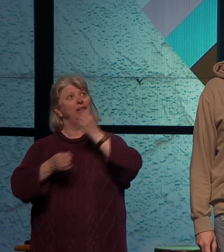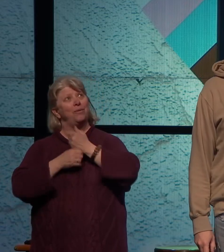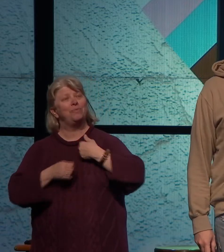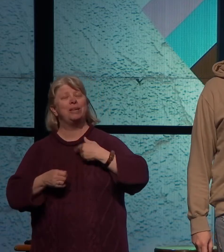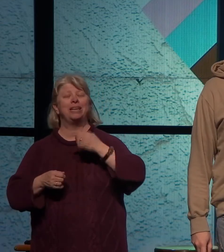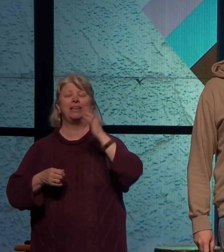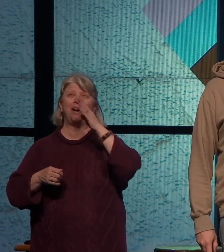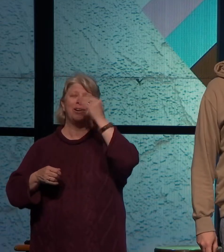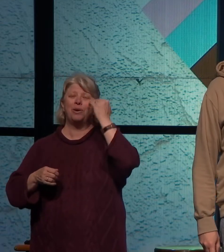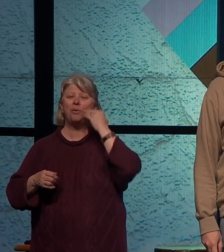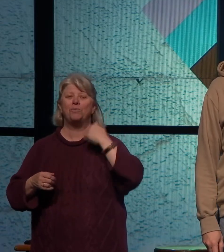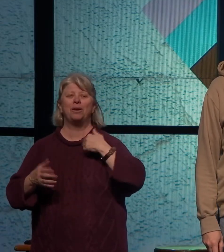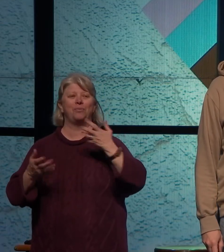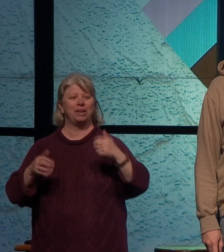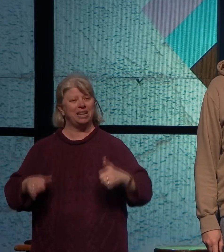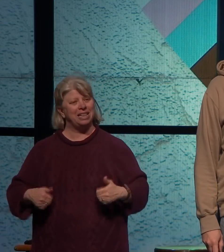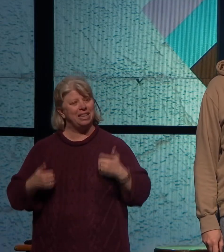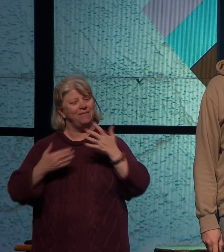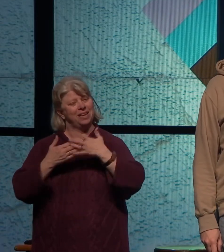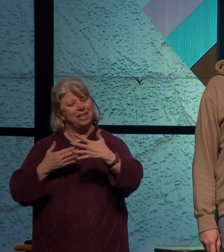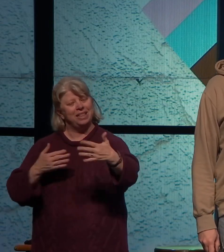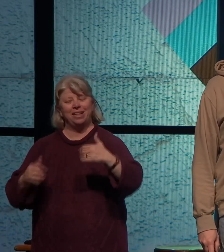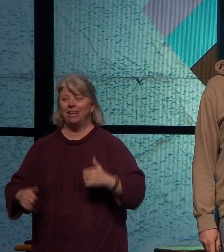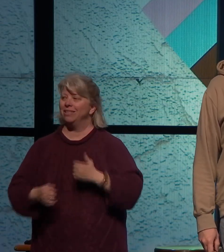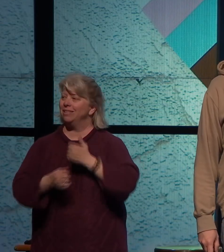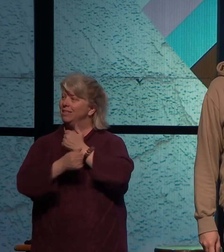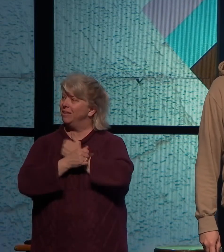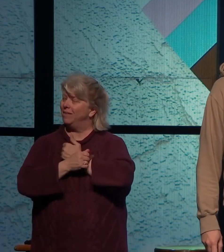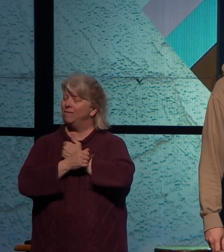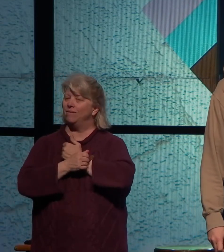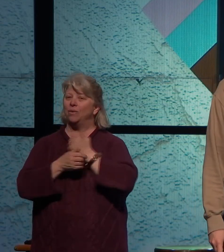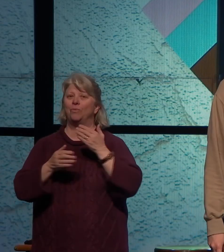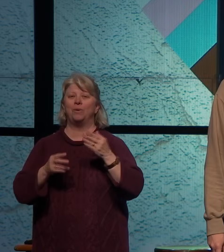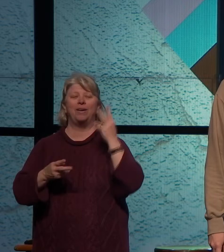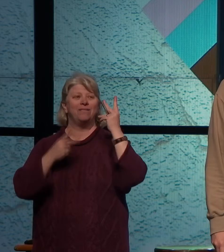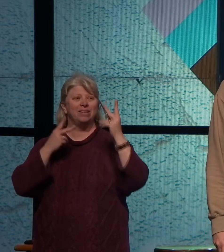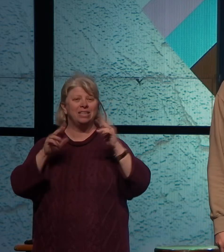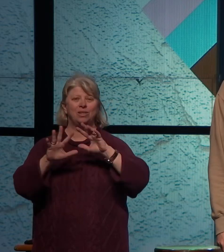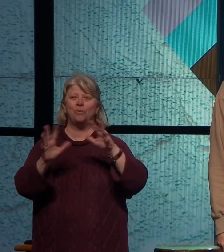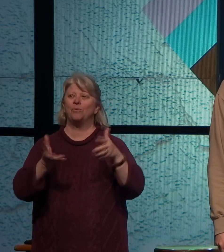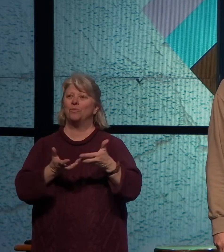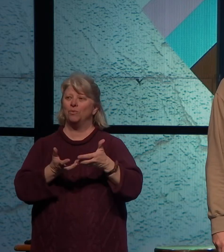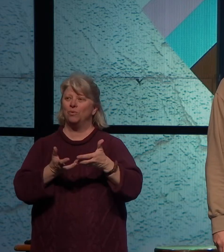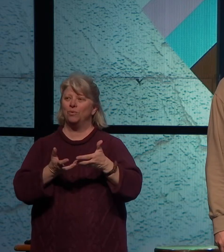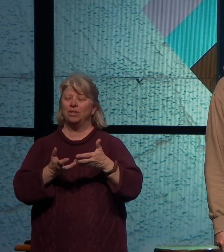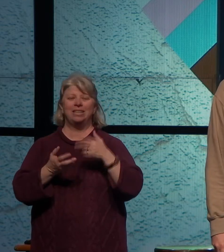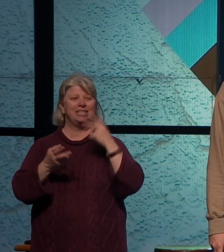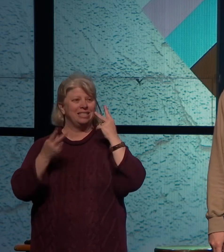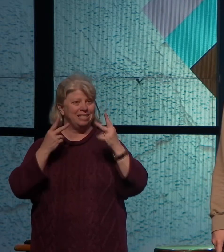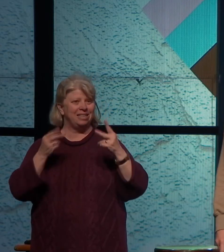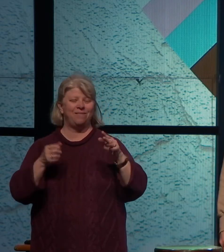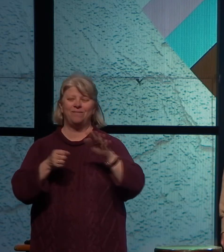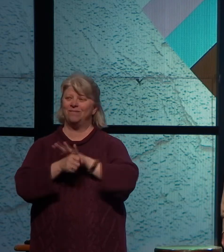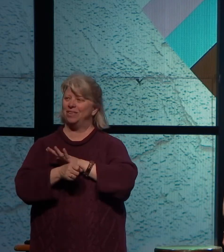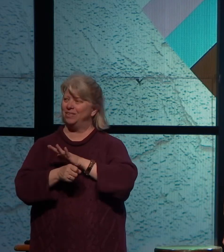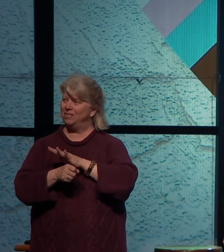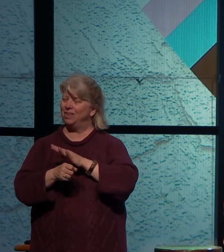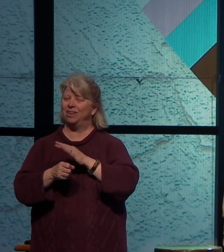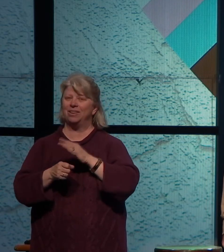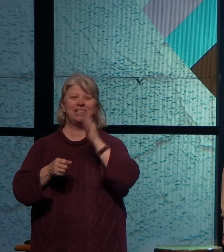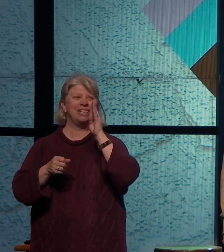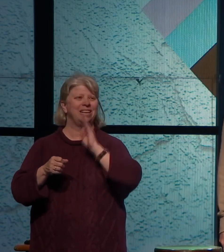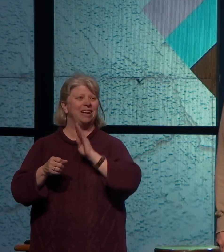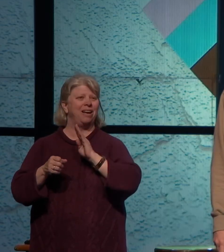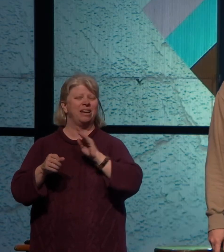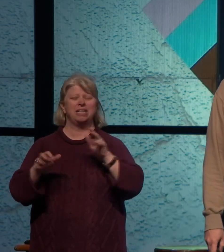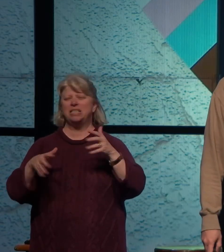God. And I want to live in that love. And a way of seeing the world as seeing it filled with, a God